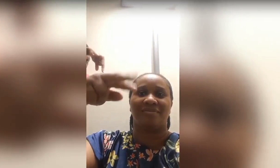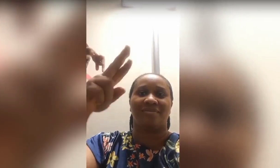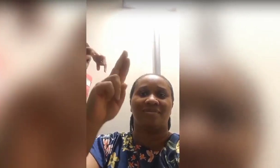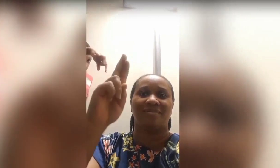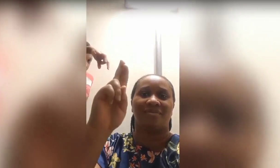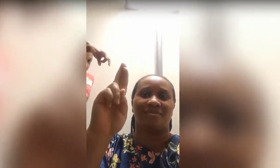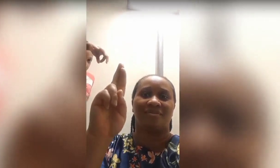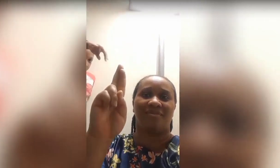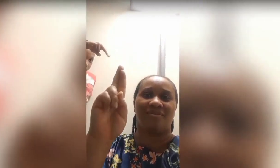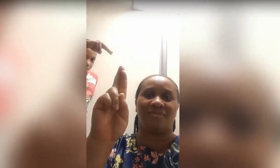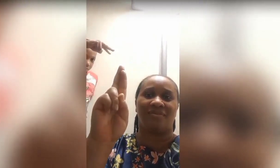S,